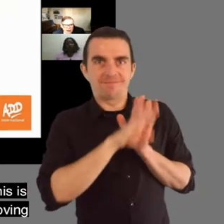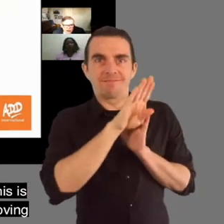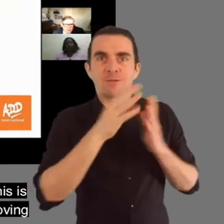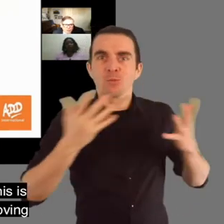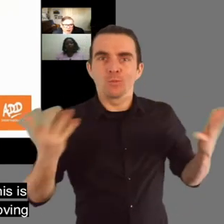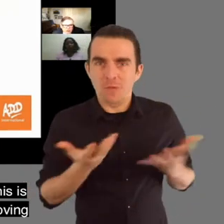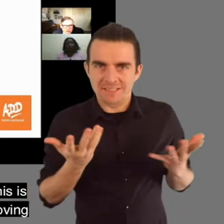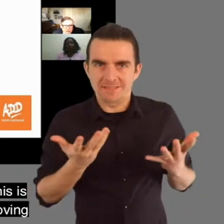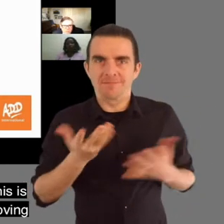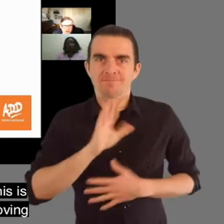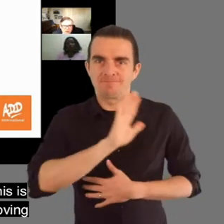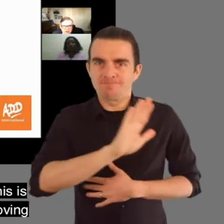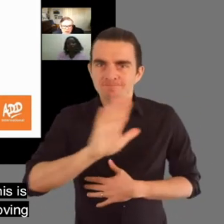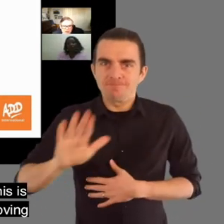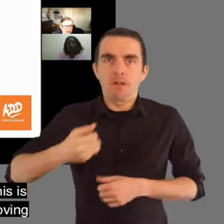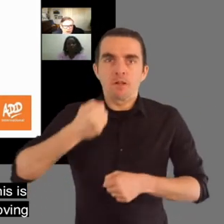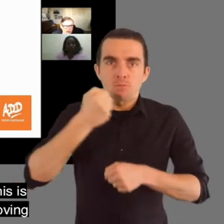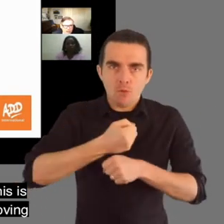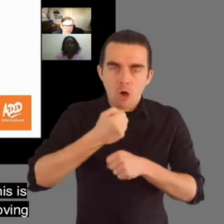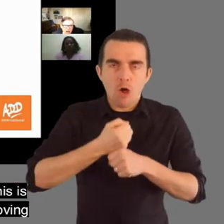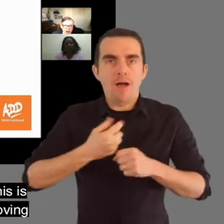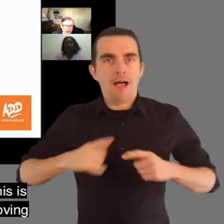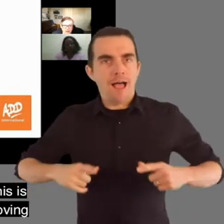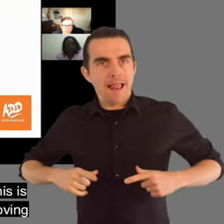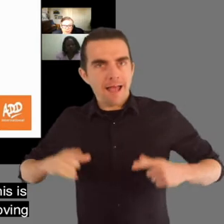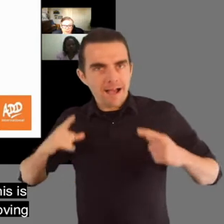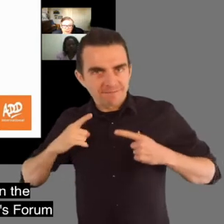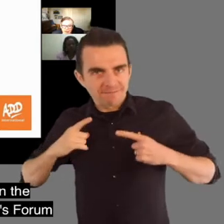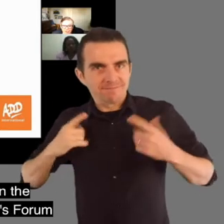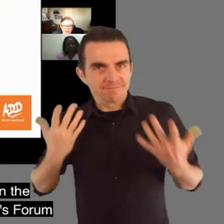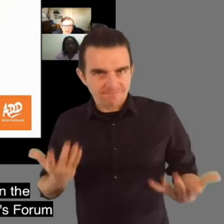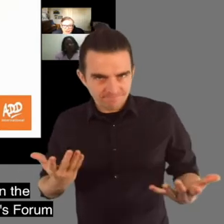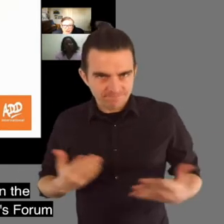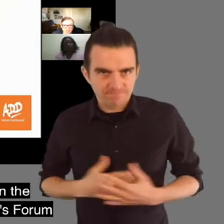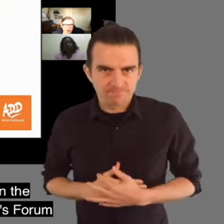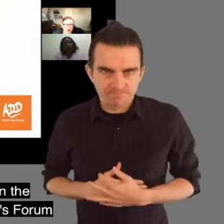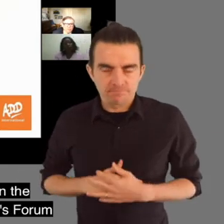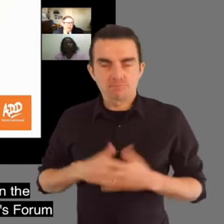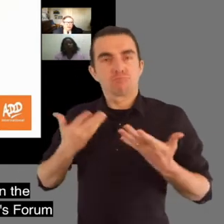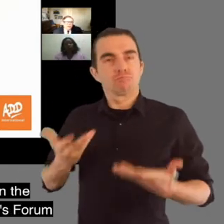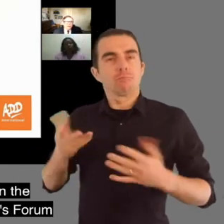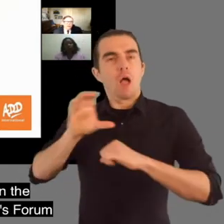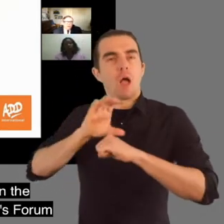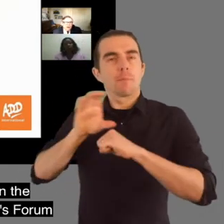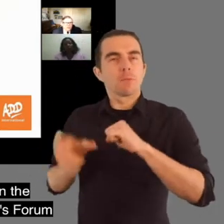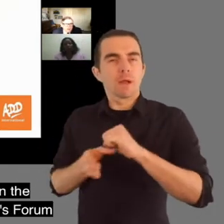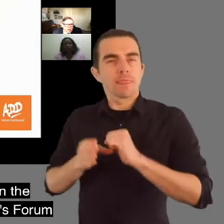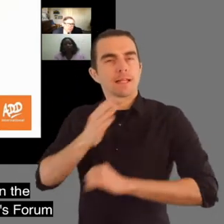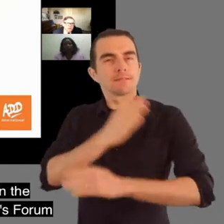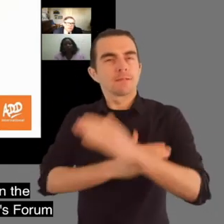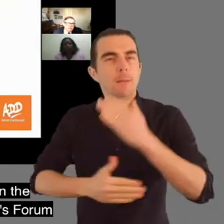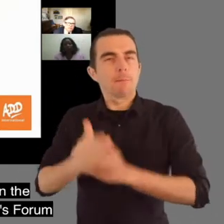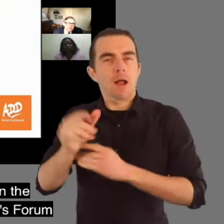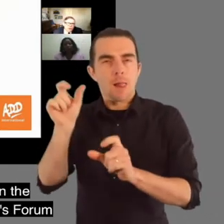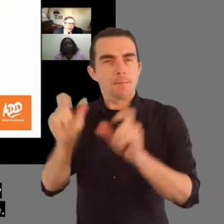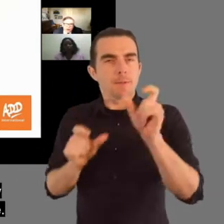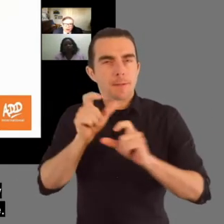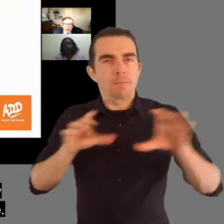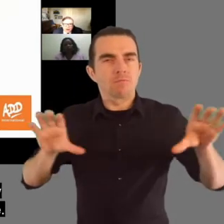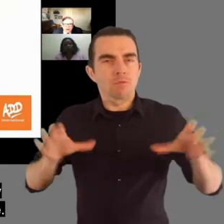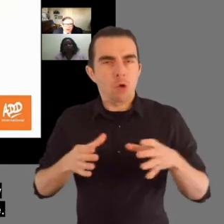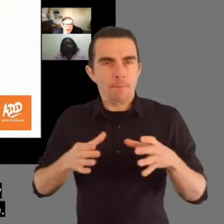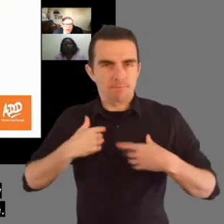Oh, hello everyone. This is presentation number 5, Improving Livelihoods and Employment in the Commonwealth Disabled People's